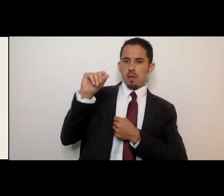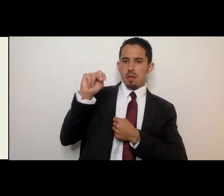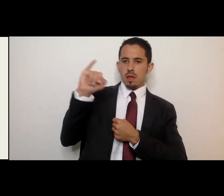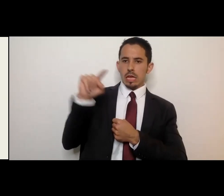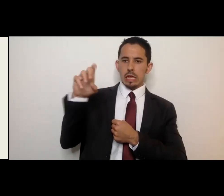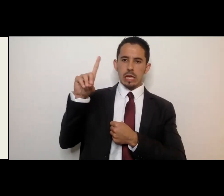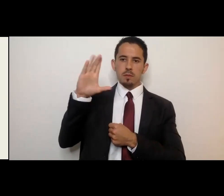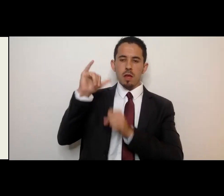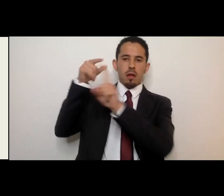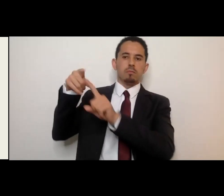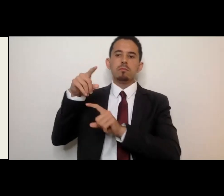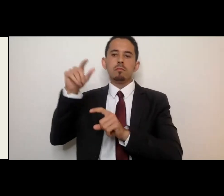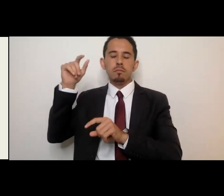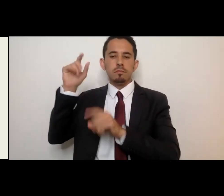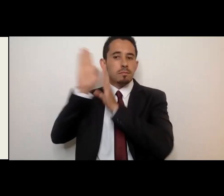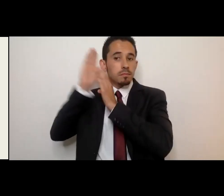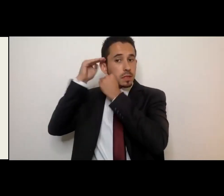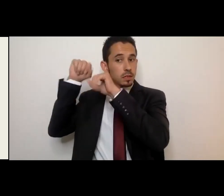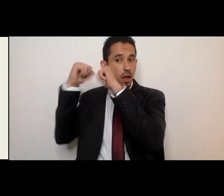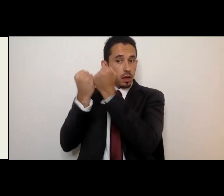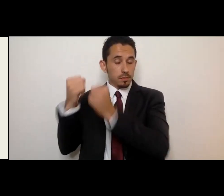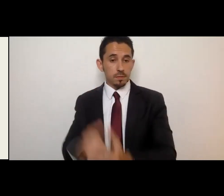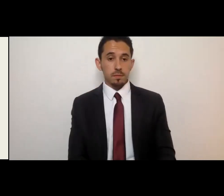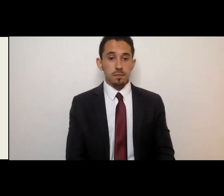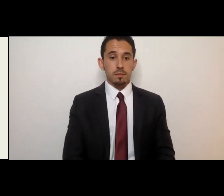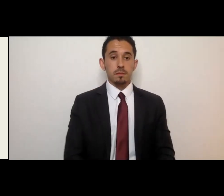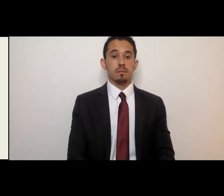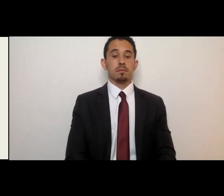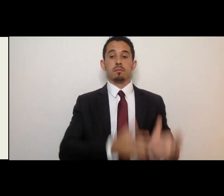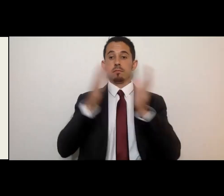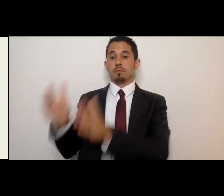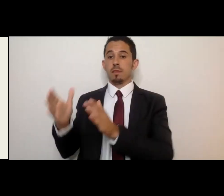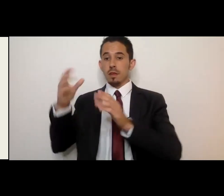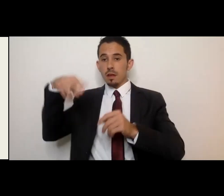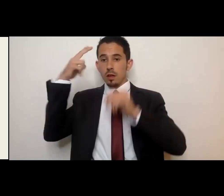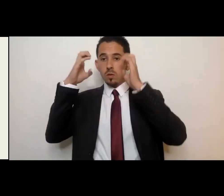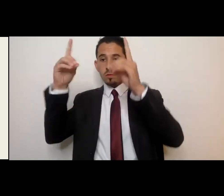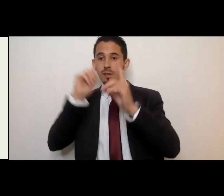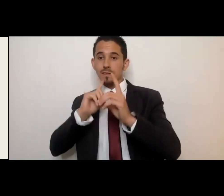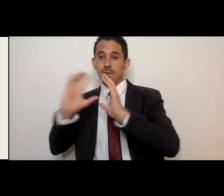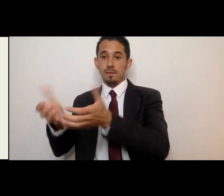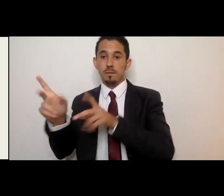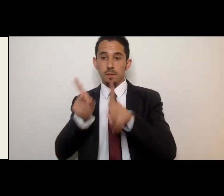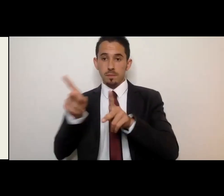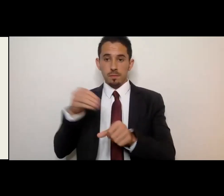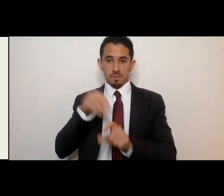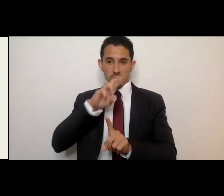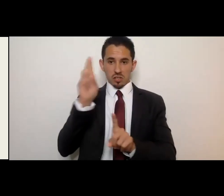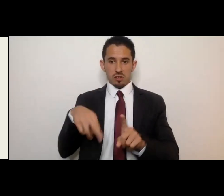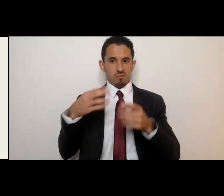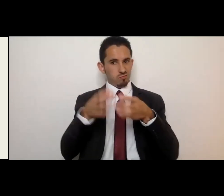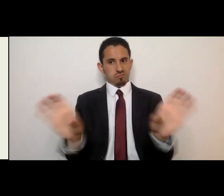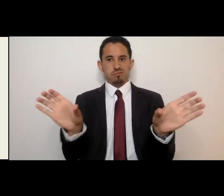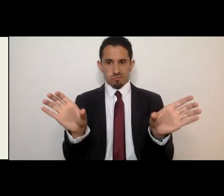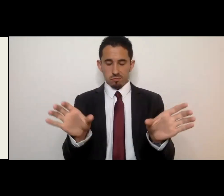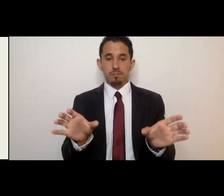they are real deaf. They are not colonized by the audiocentric hearing society. And then there's the highly